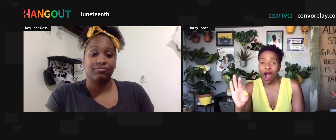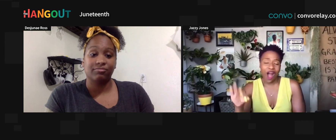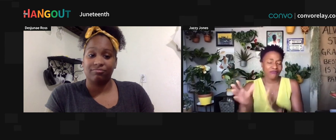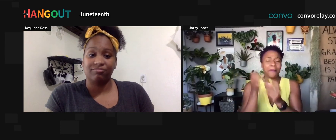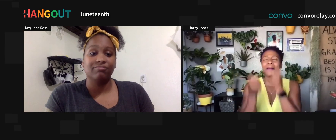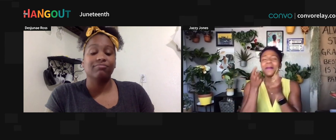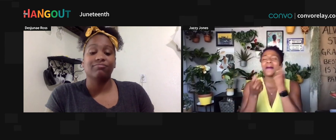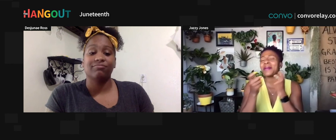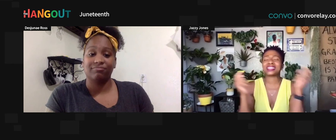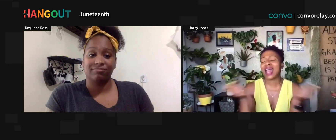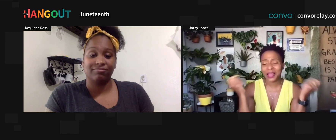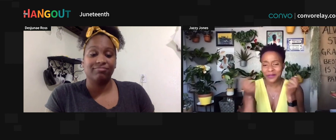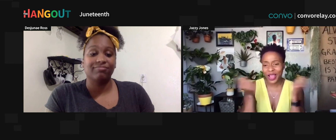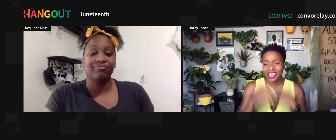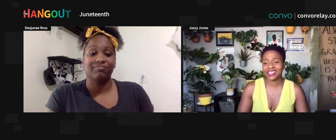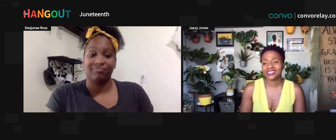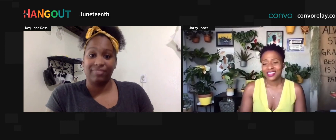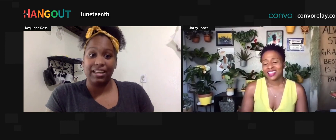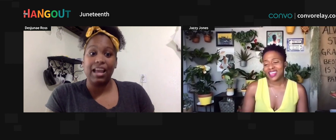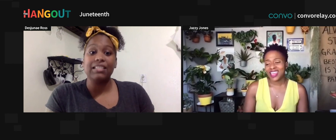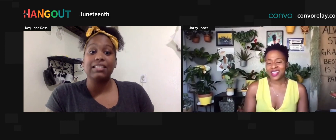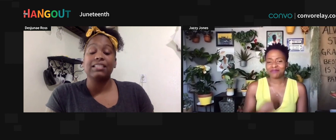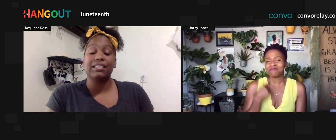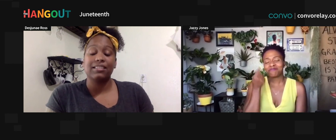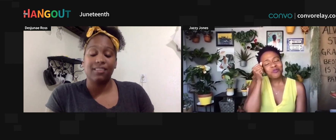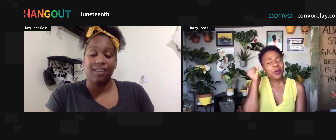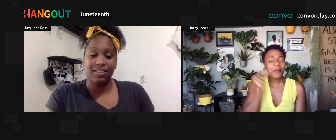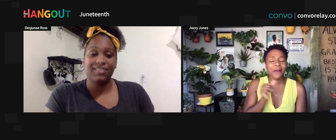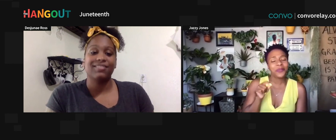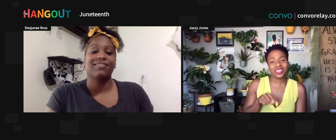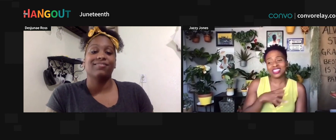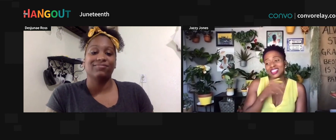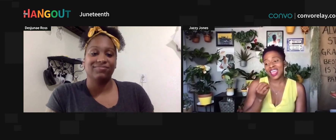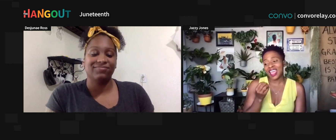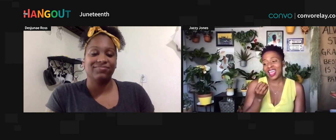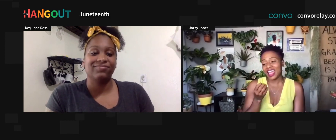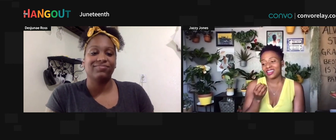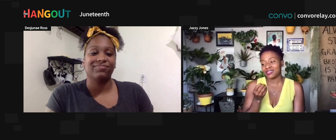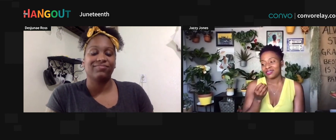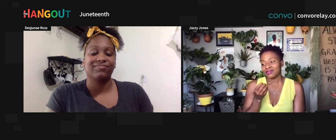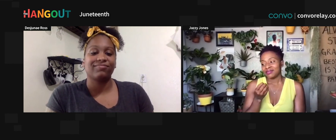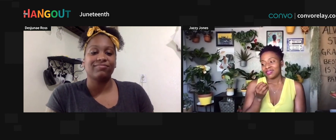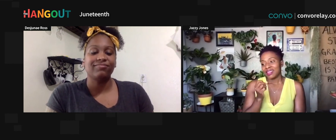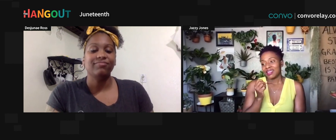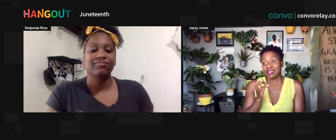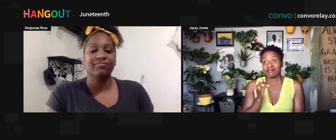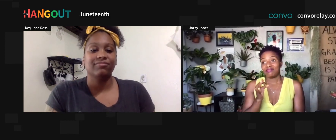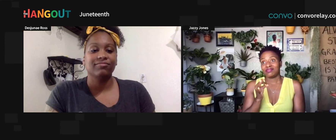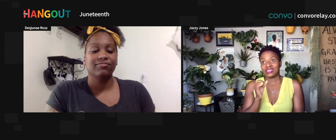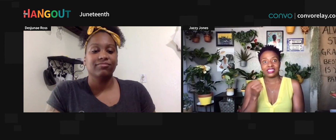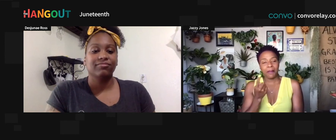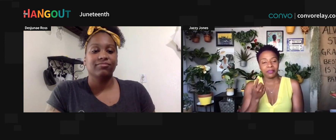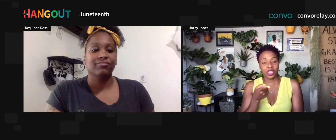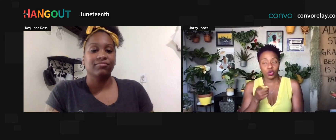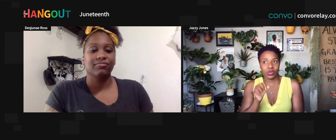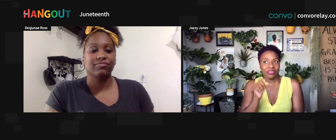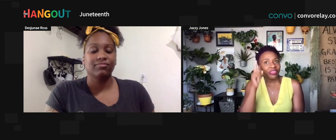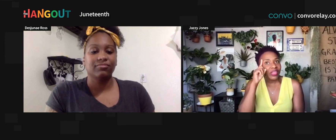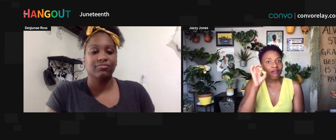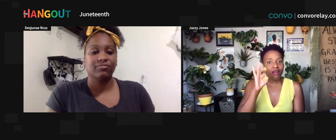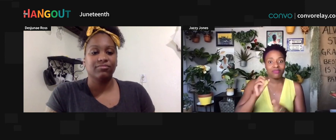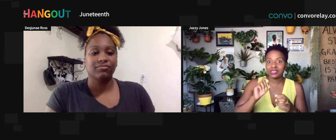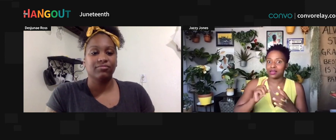all out, make it a thing. Go off, get your popcorn ready, celebrate, get your fireworks ready. Yes,